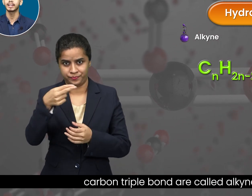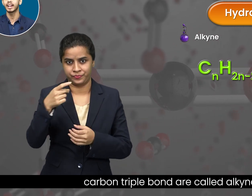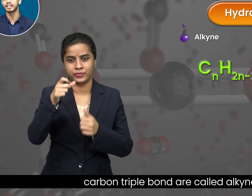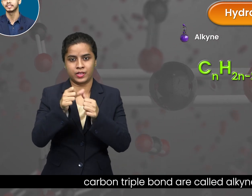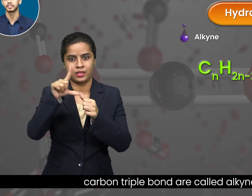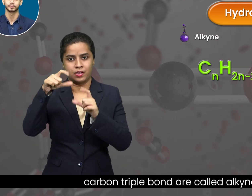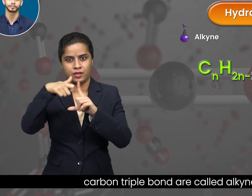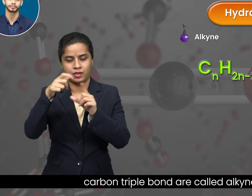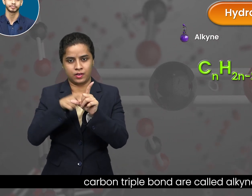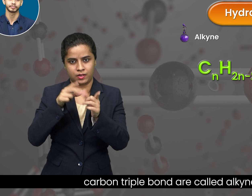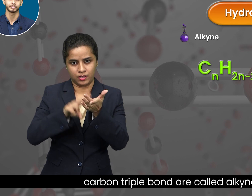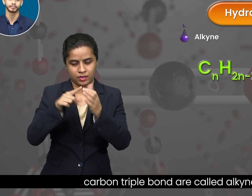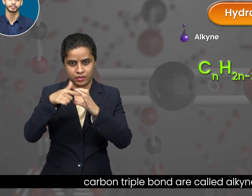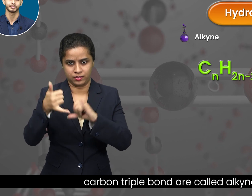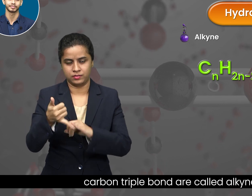called alkynes.